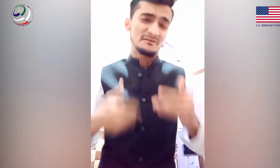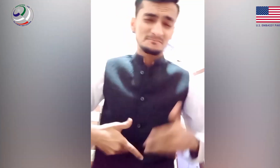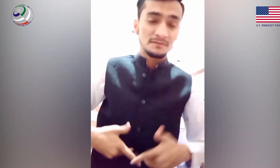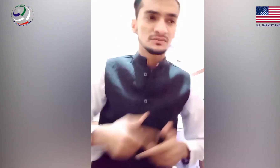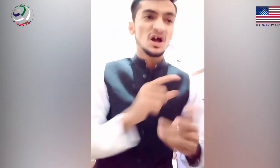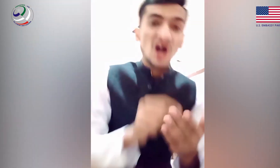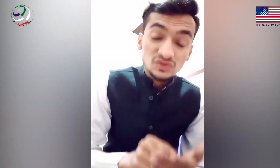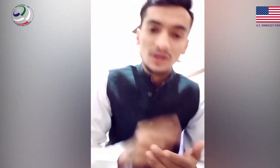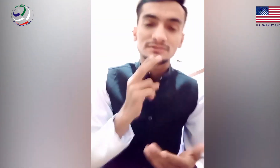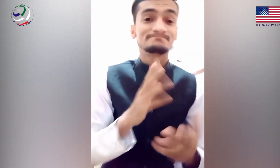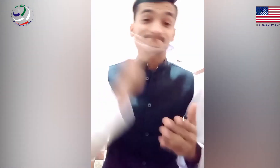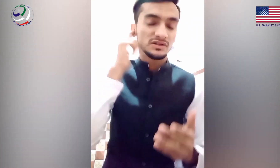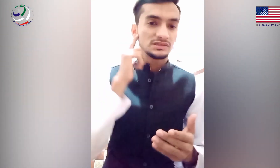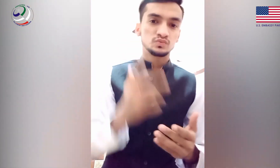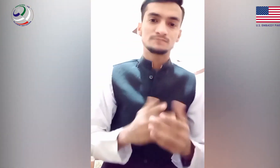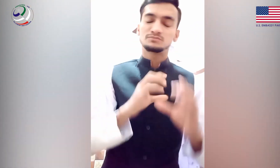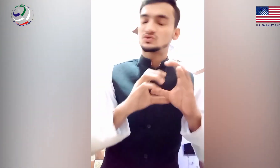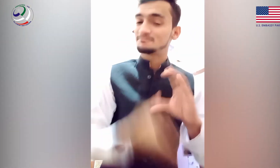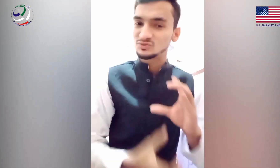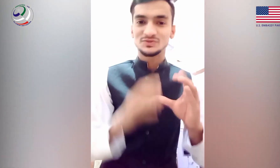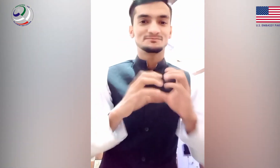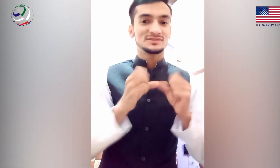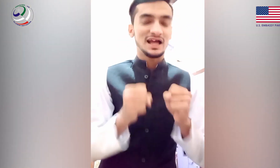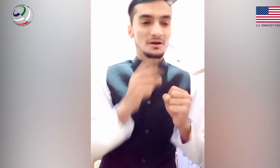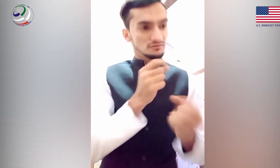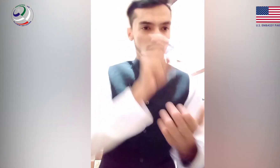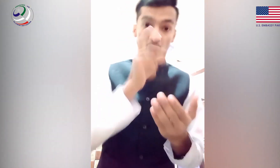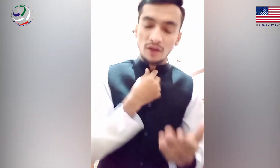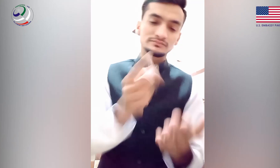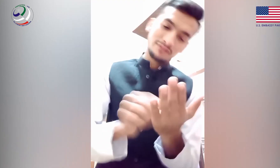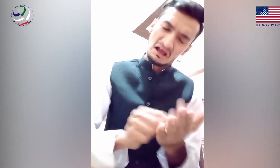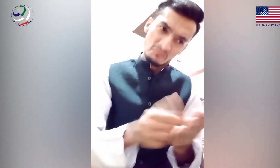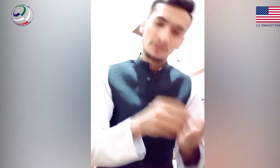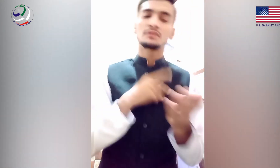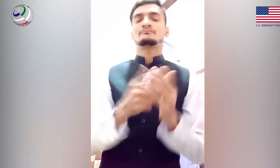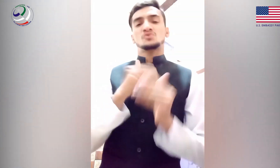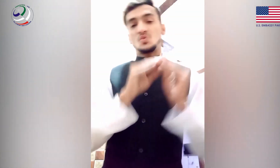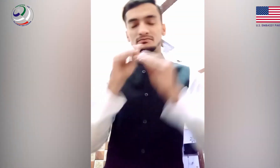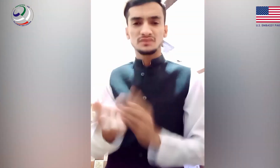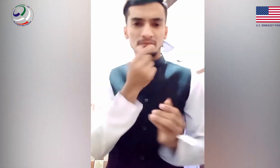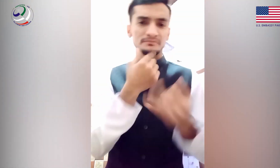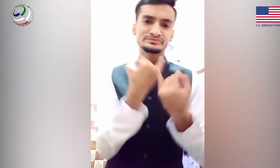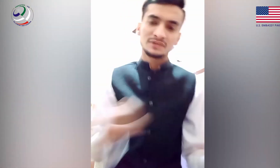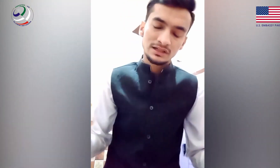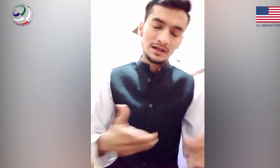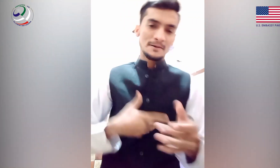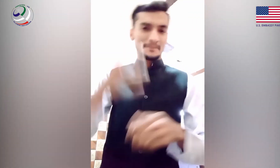saying. I tried to explain to them that I was deaf. The doctor gave me the medicine for my throat. But